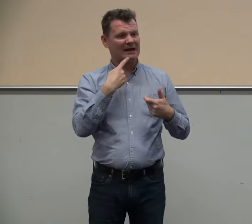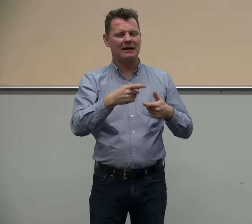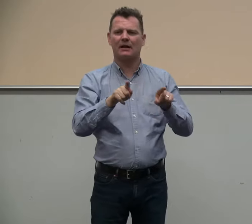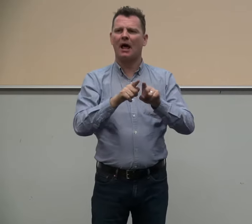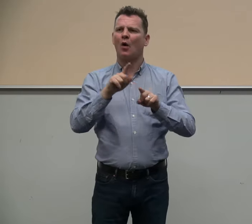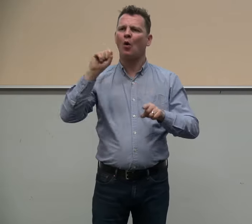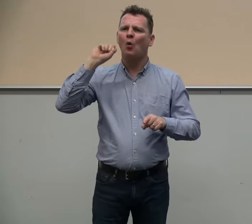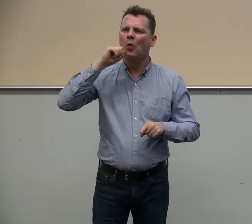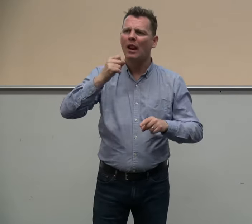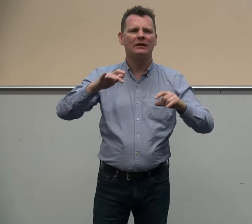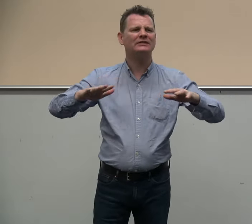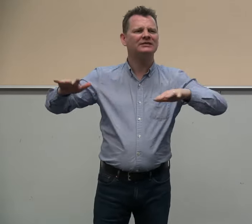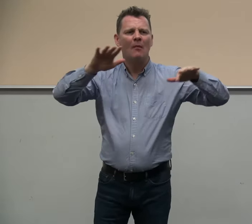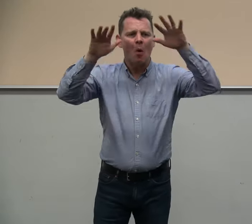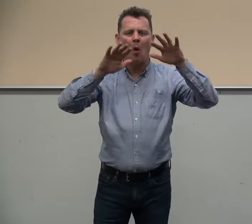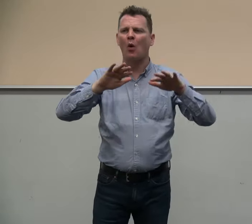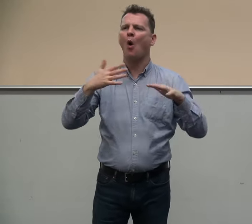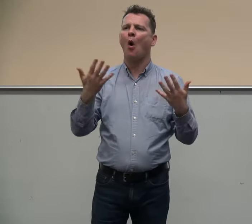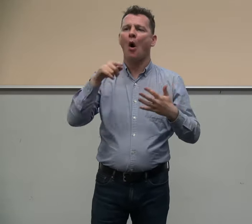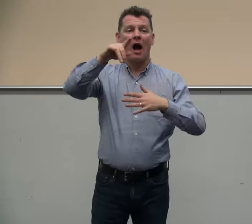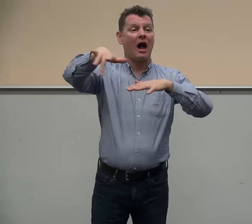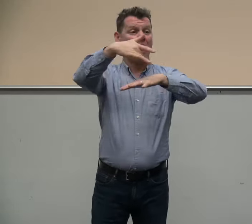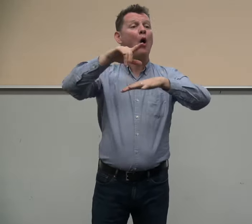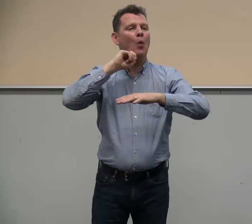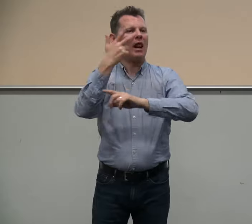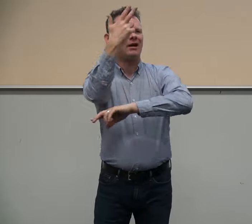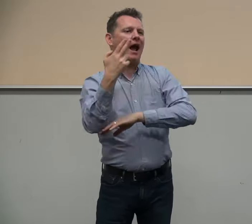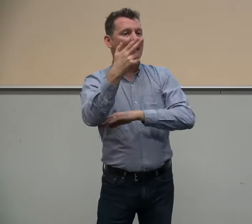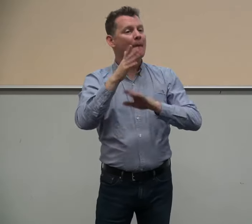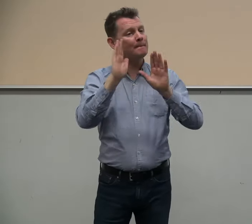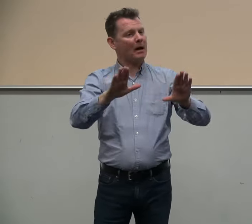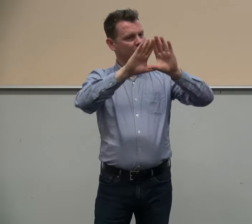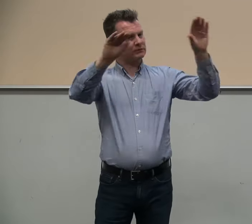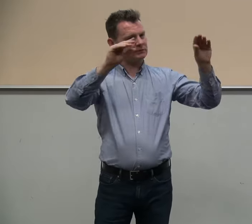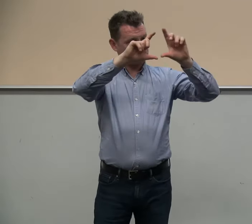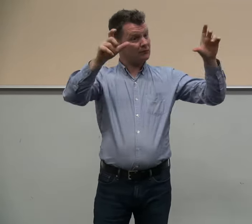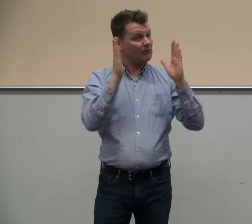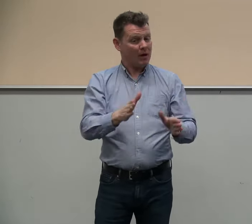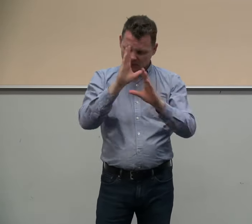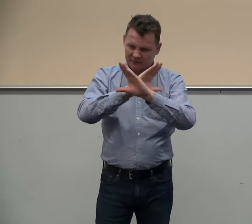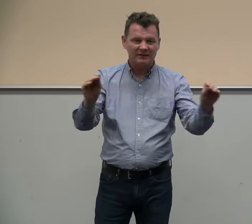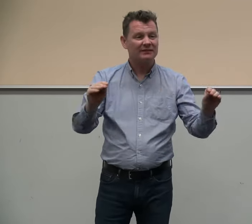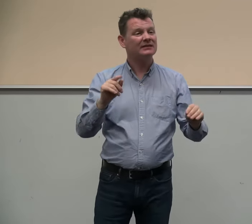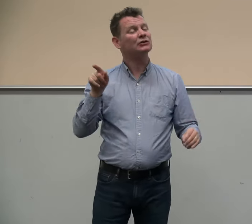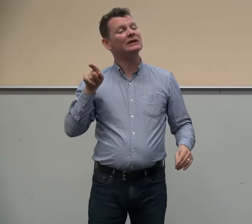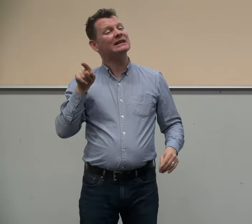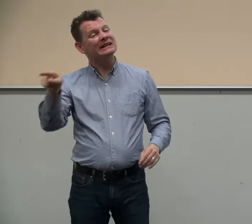doors because they have to. And so the access people said, great, that's a fantastic idea. And the theatre manager said, you can't do that, this is a listed